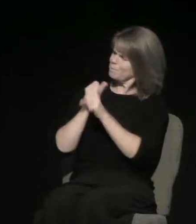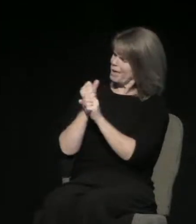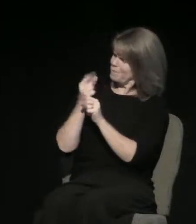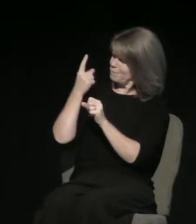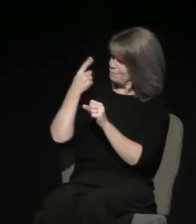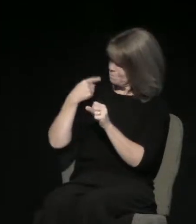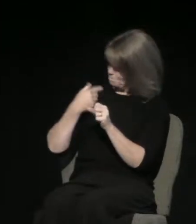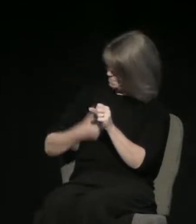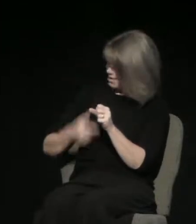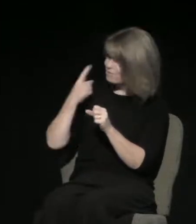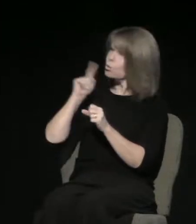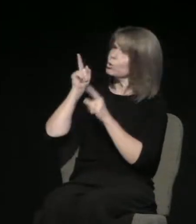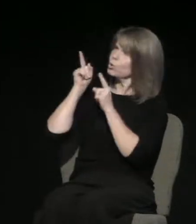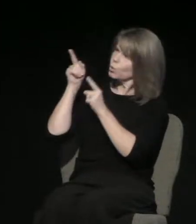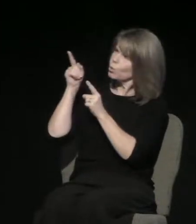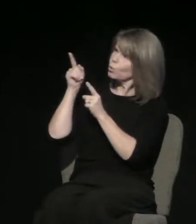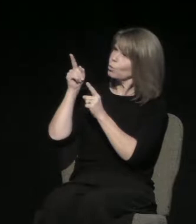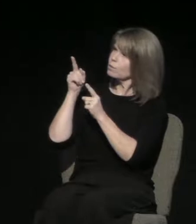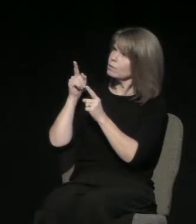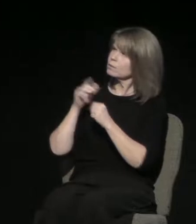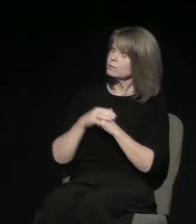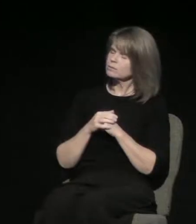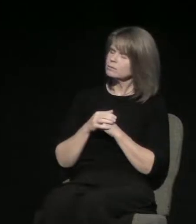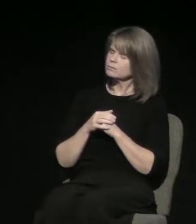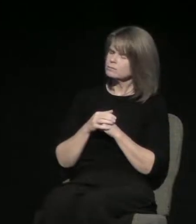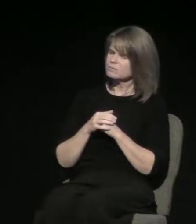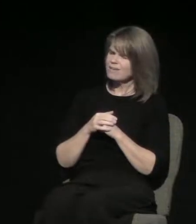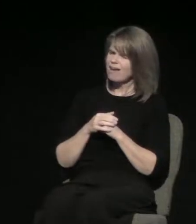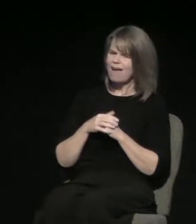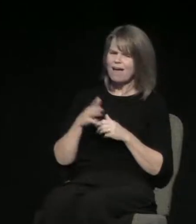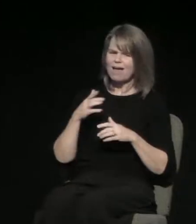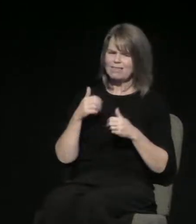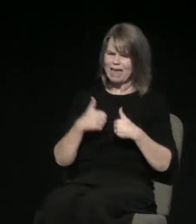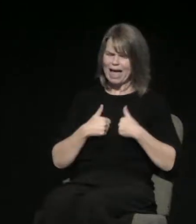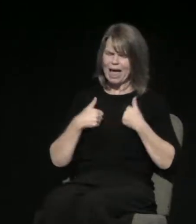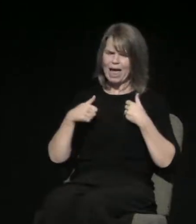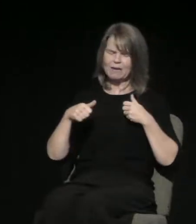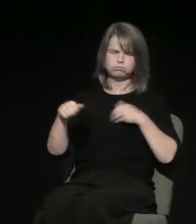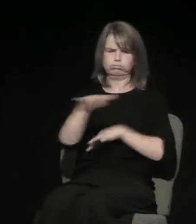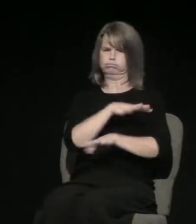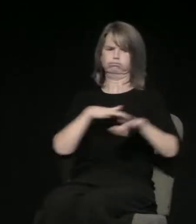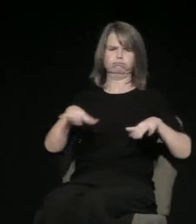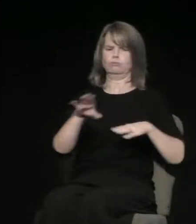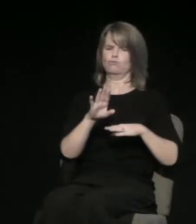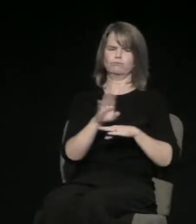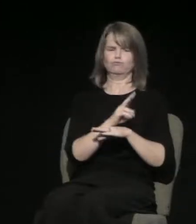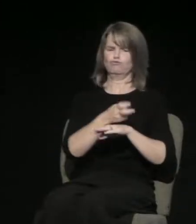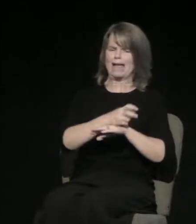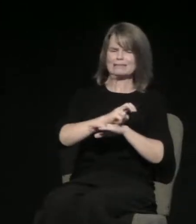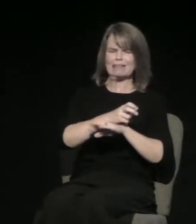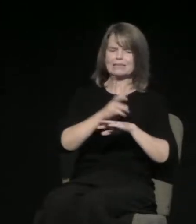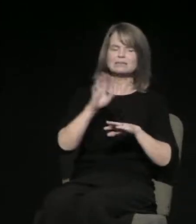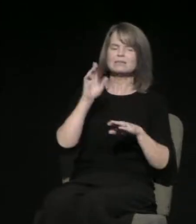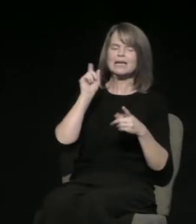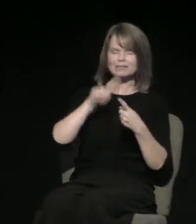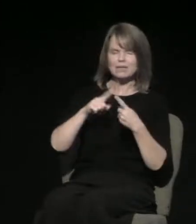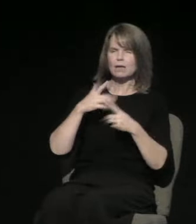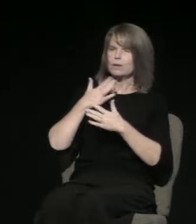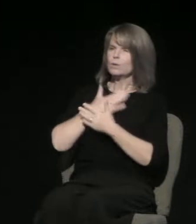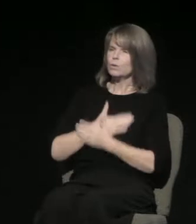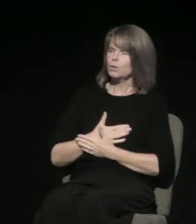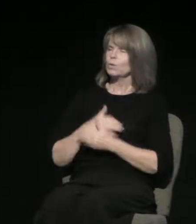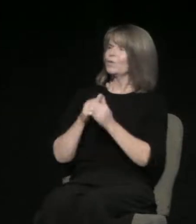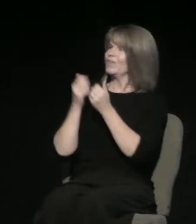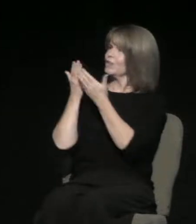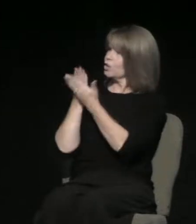Lord And my Heart is Restless Until it Rests In you From the Psalms So create in Me a